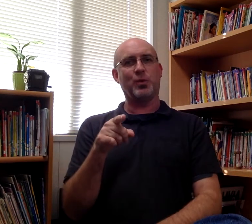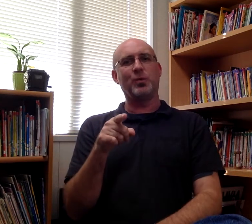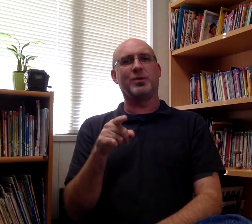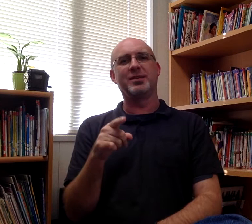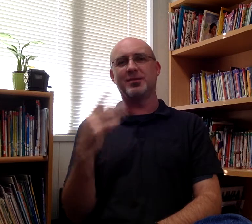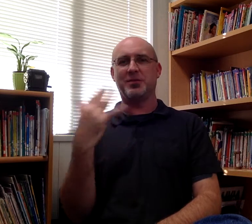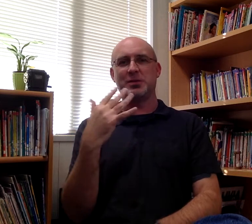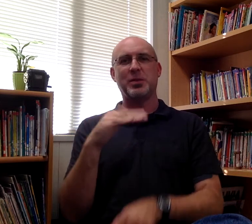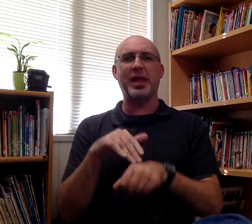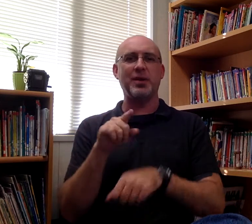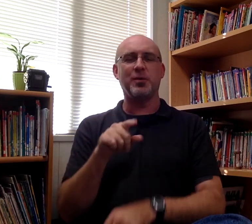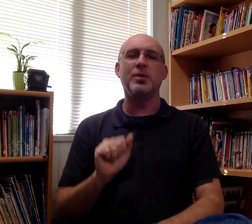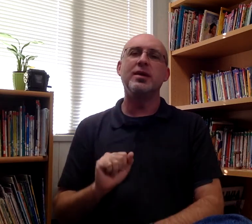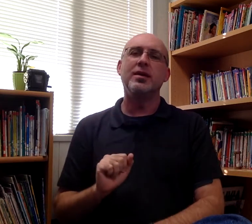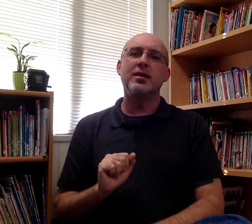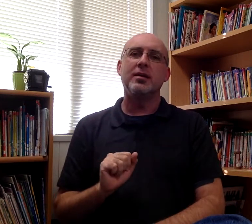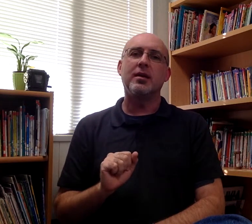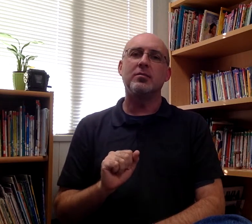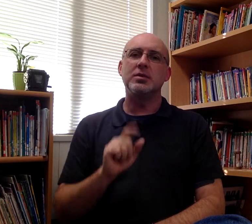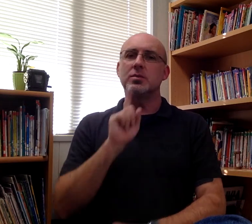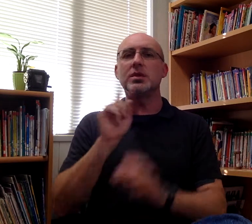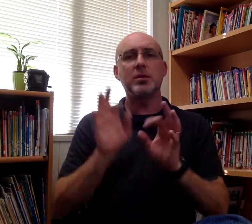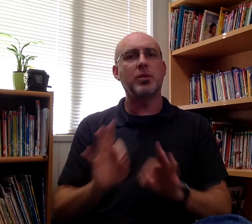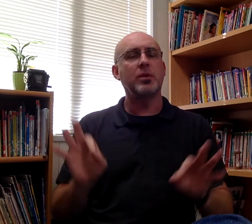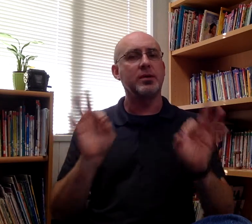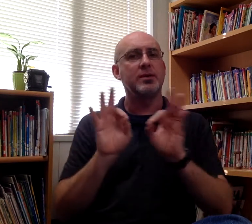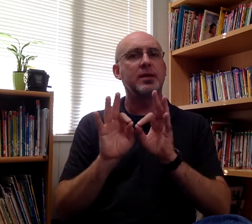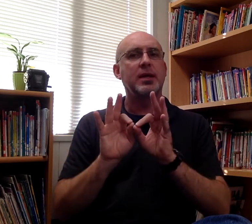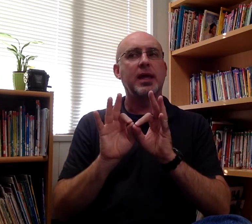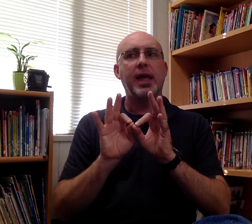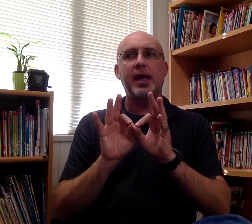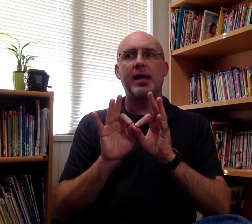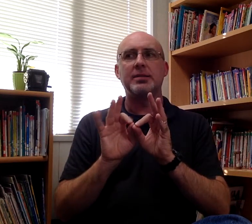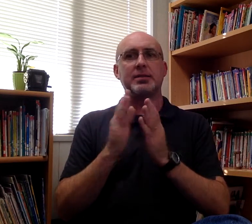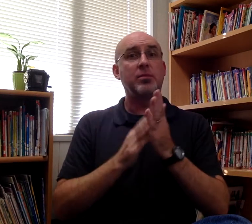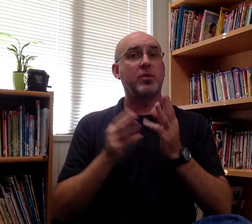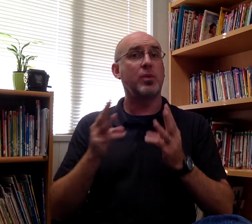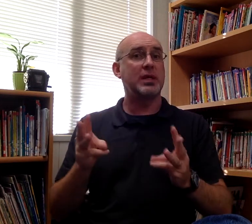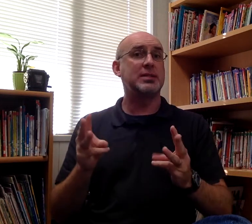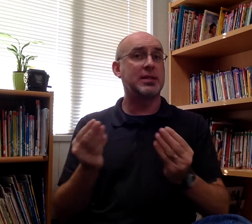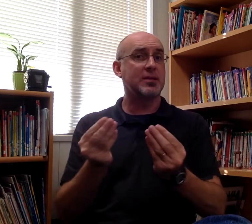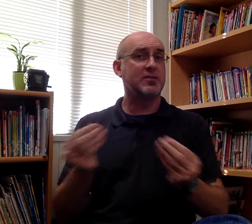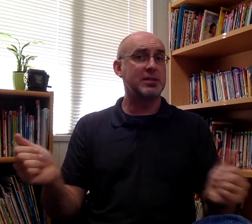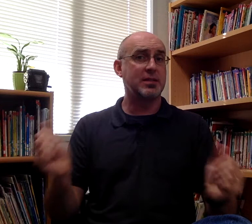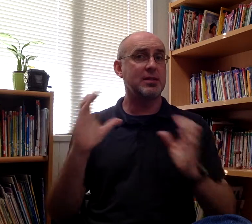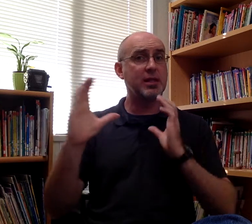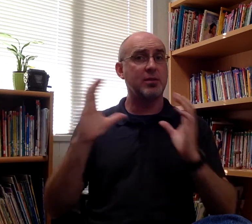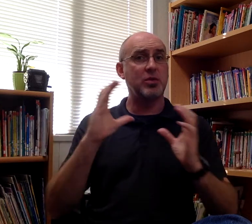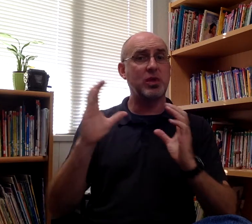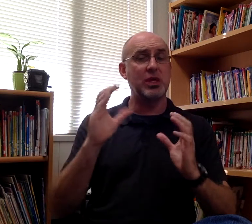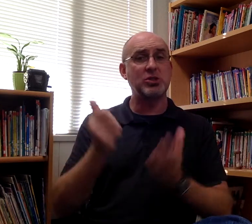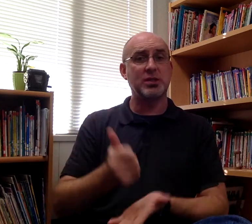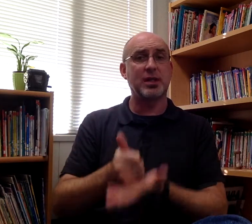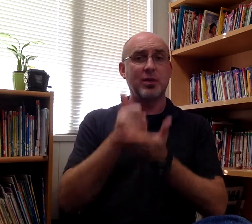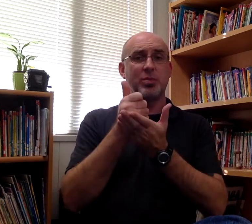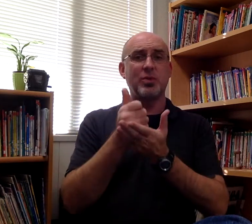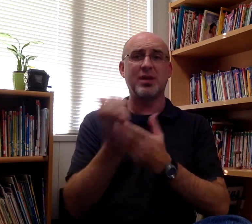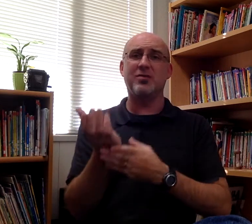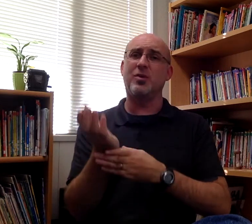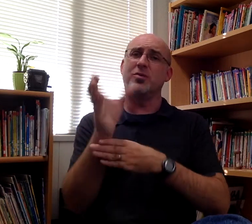you, fingerspell at you, is really important. And some of the ways that it can facilitate communication and help you kind of